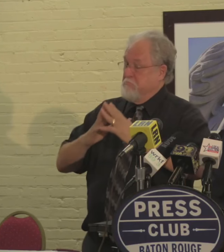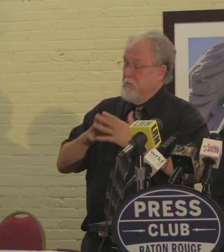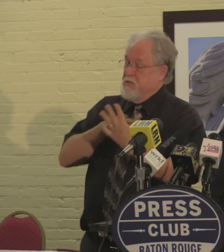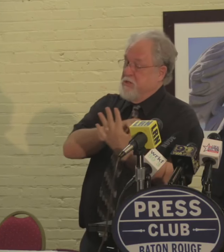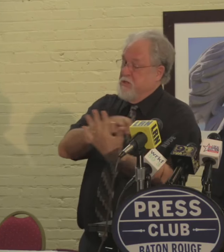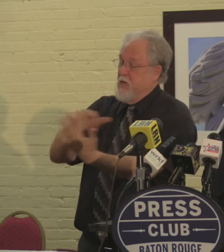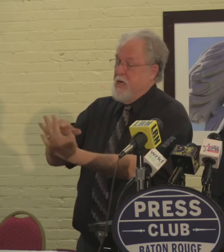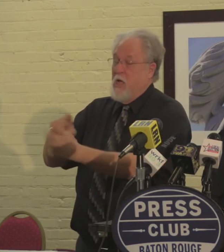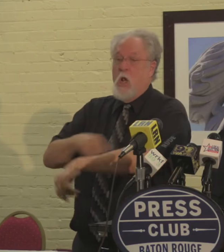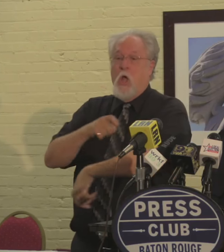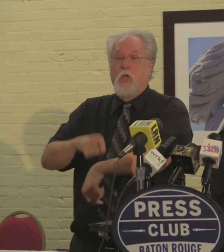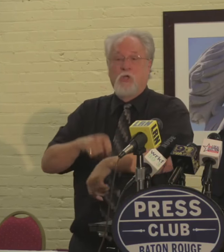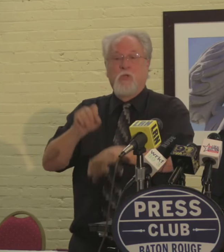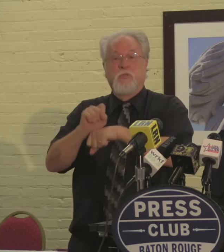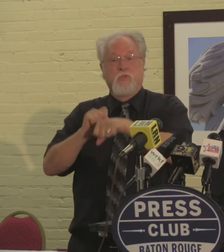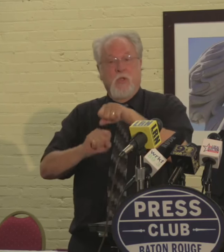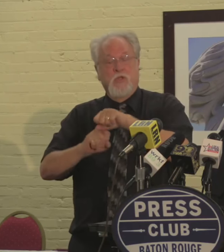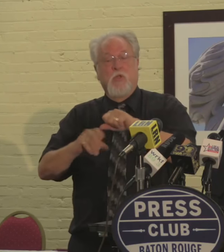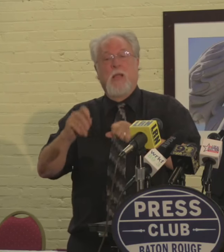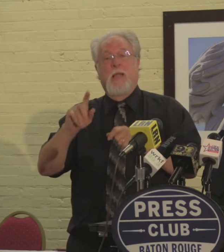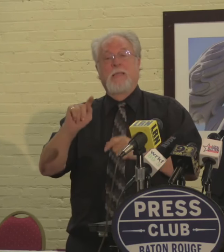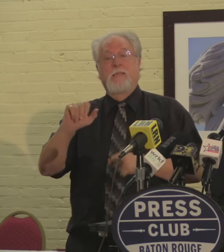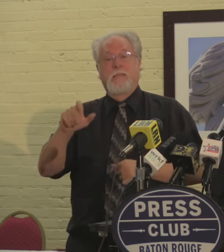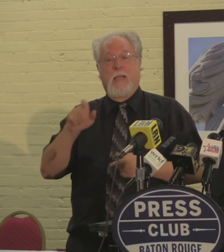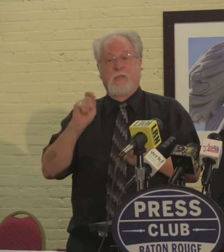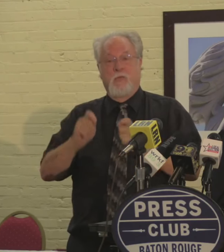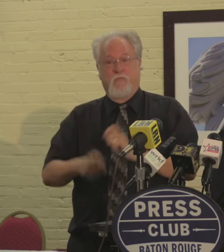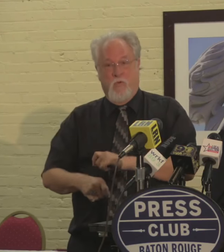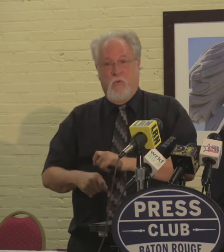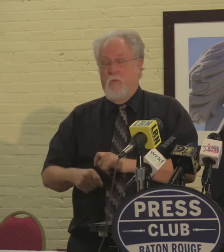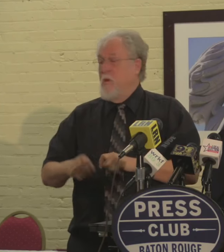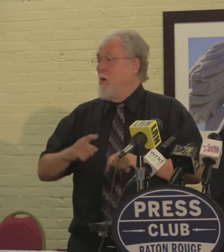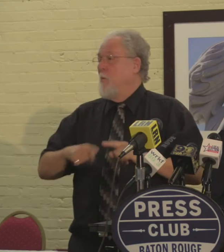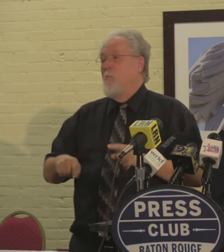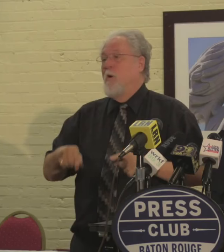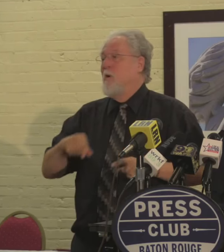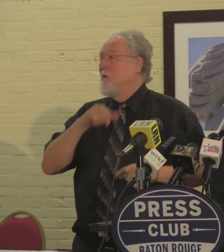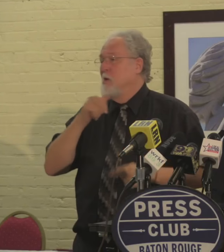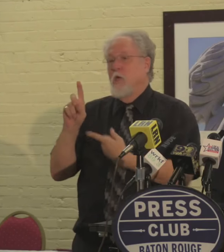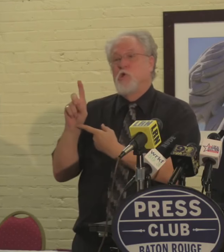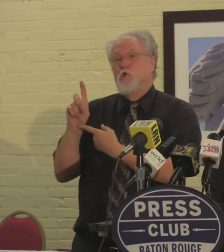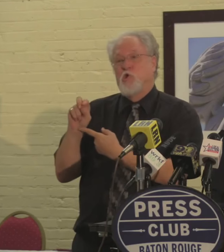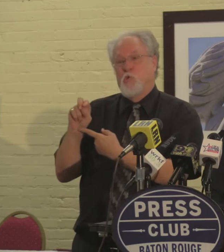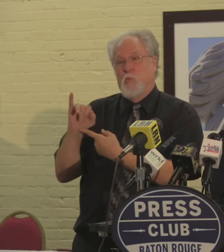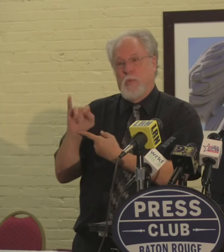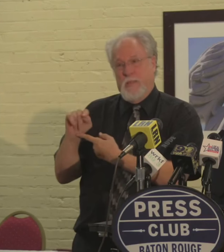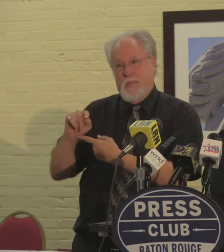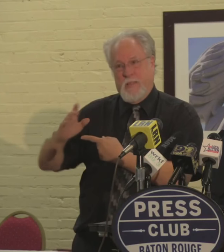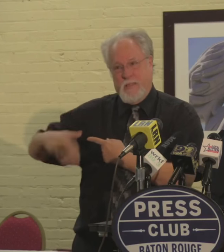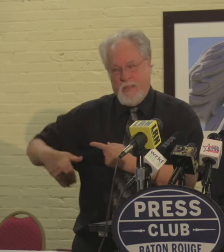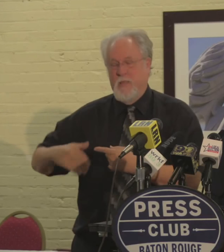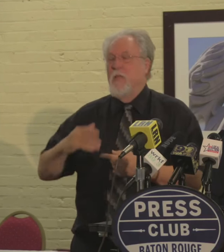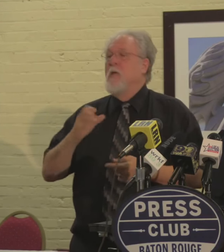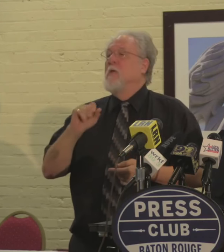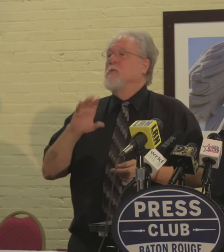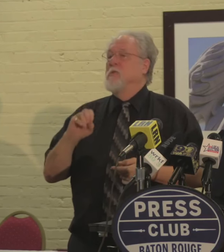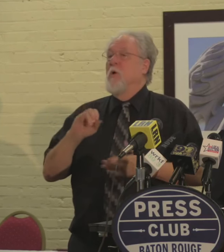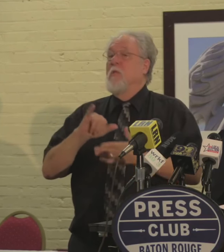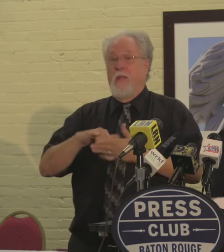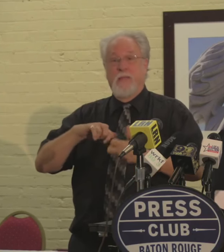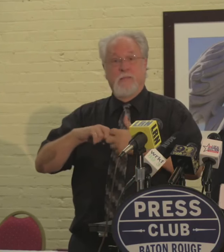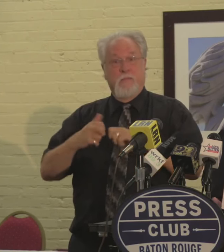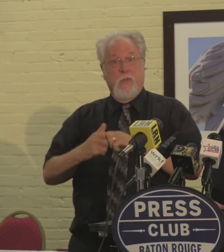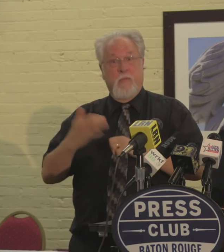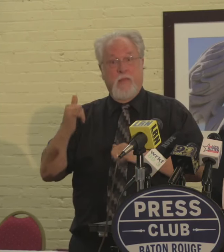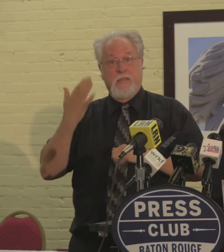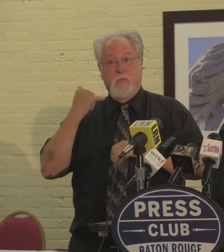structural tax and budget reform. It just hadn't got around to doing that yet. And that's the problem. That's